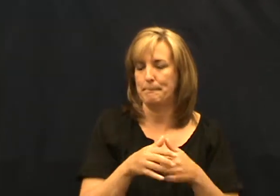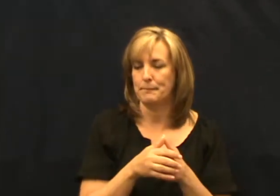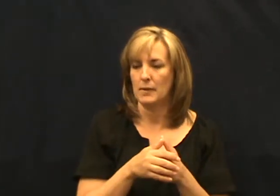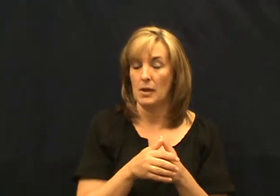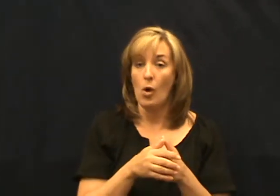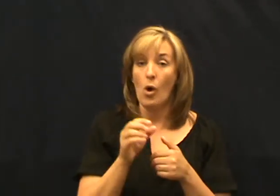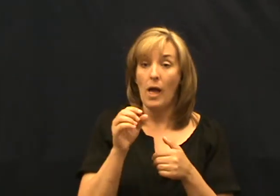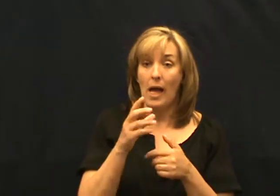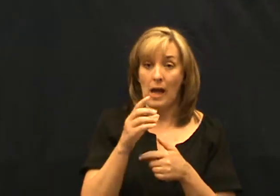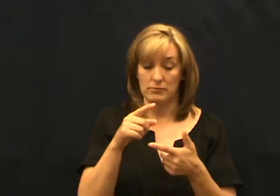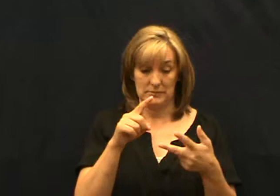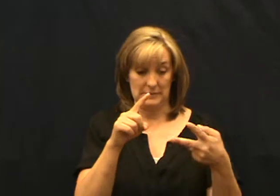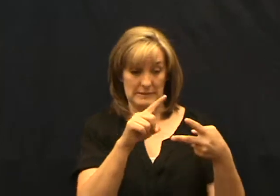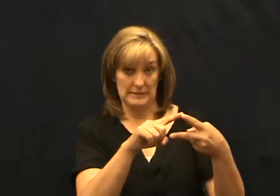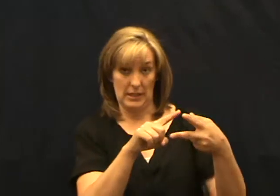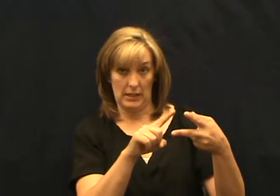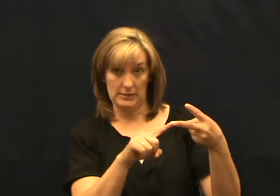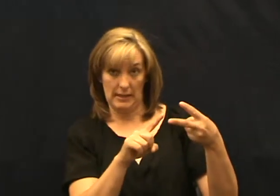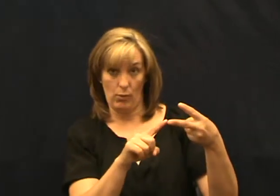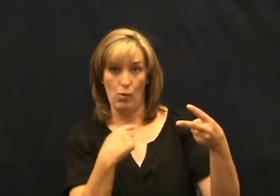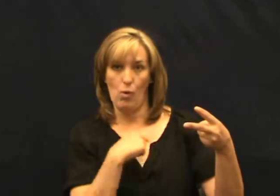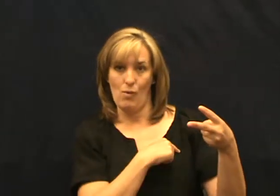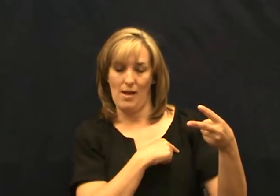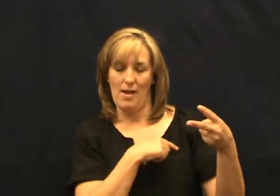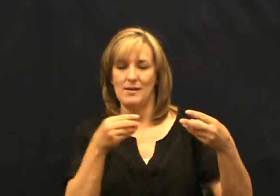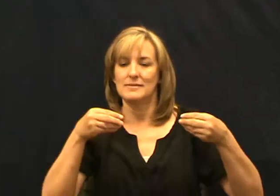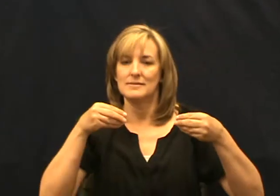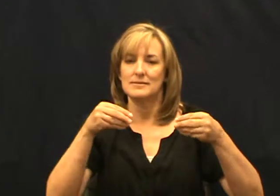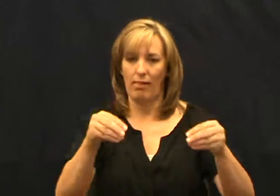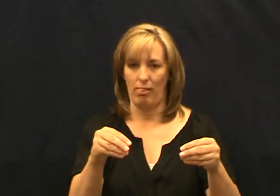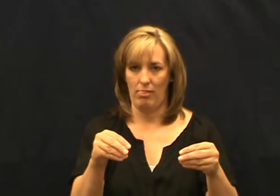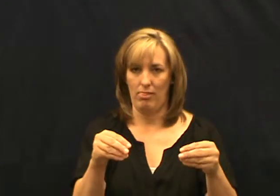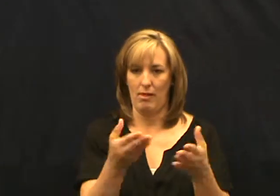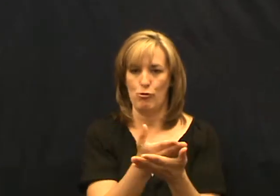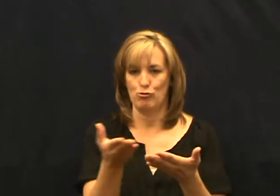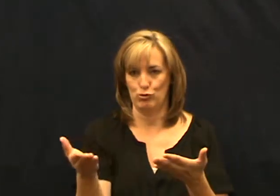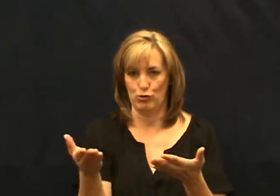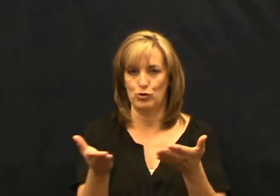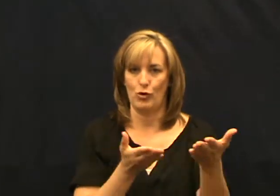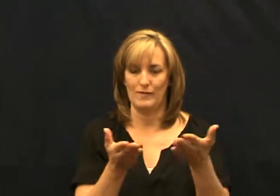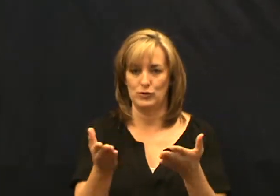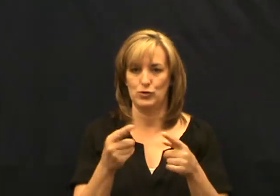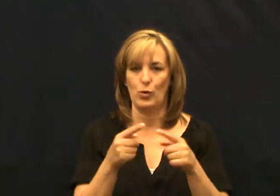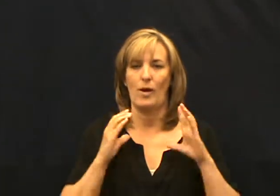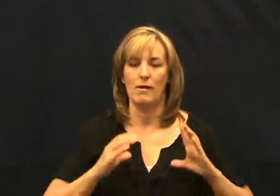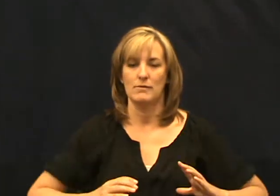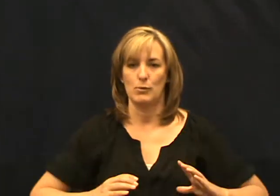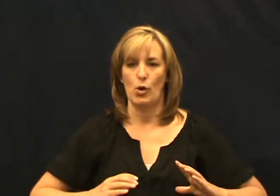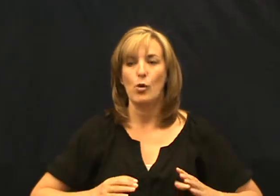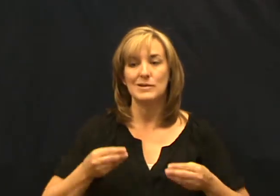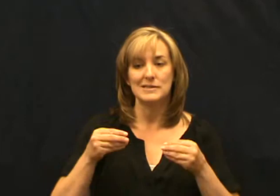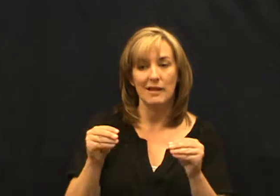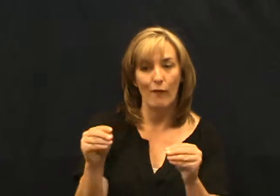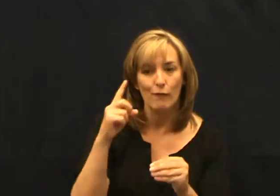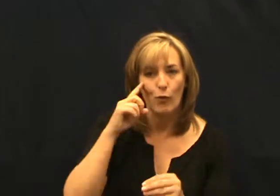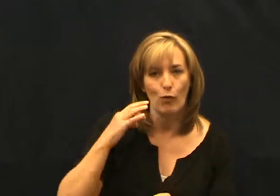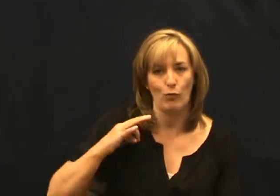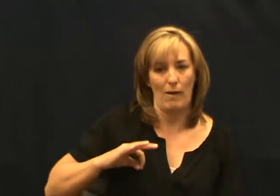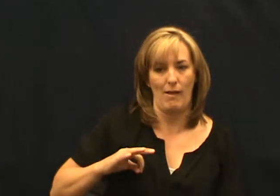services to our customers, and we either sell for credit, we call that on account, in which case they